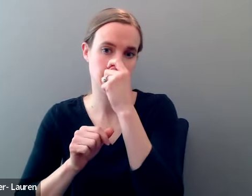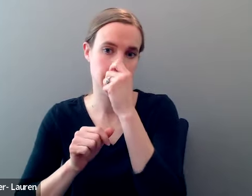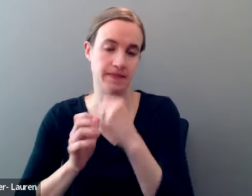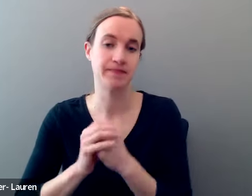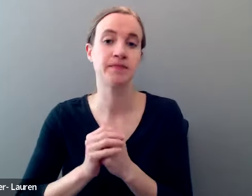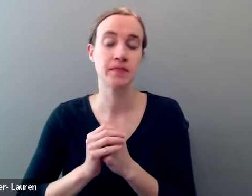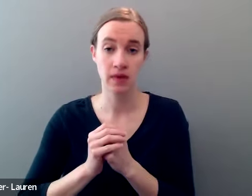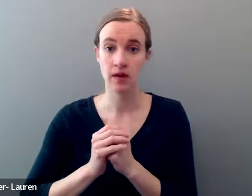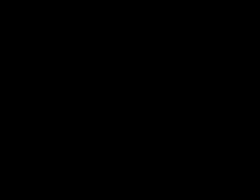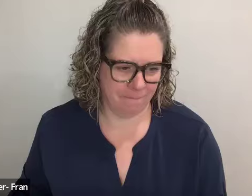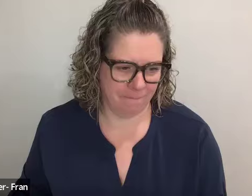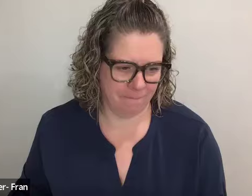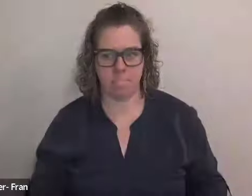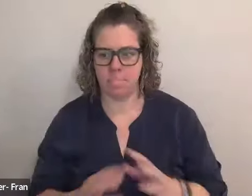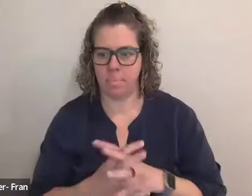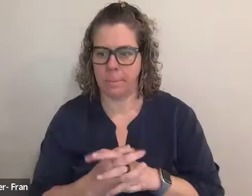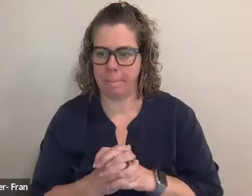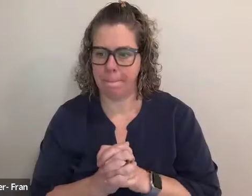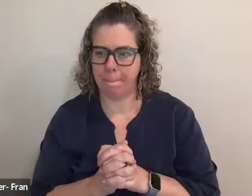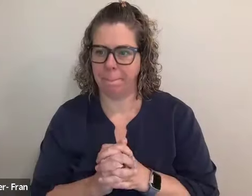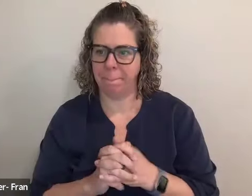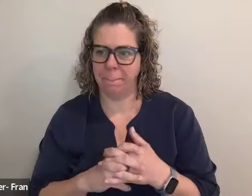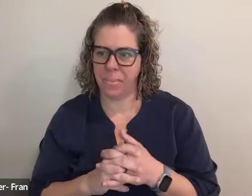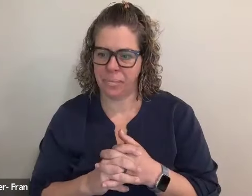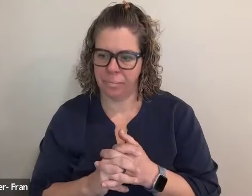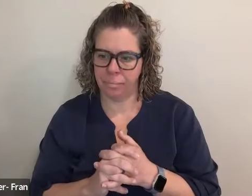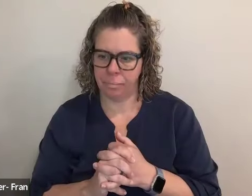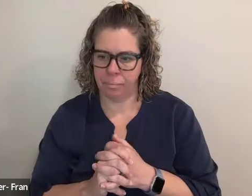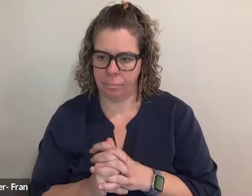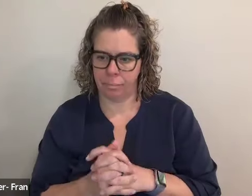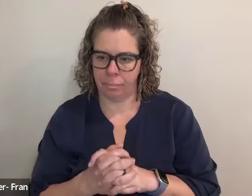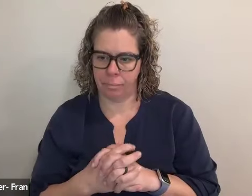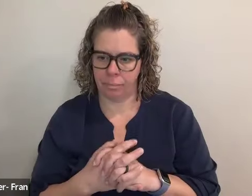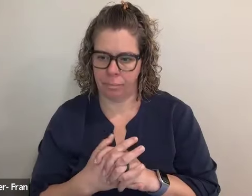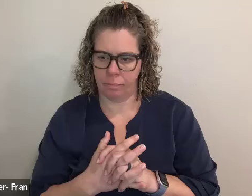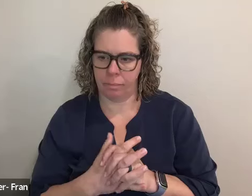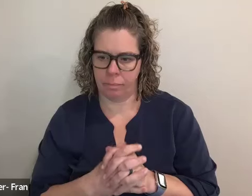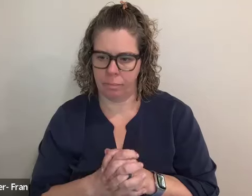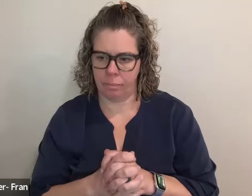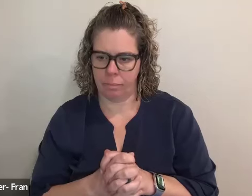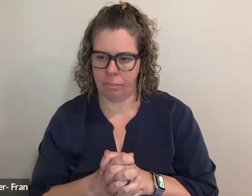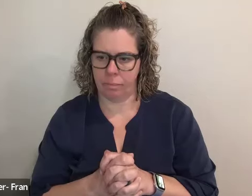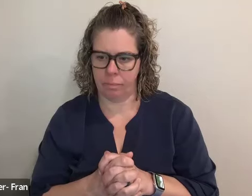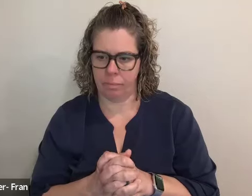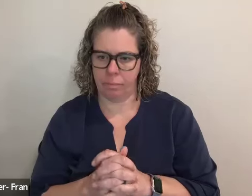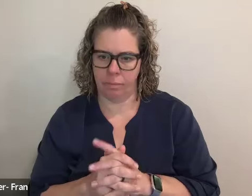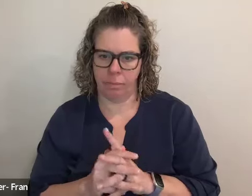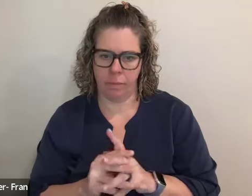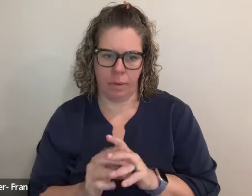So if anyone wants to unmute and ask questions, we've got 15 more minutes, 14 minutes.